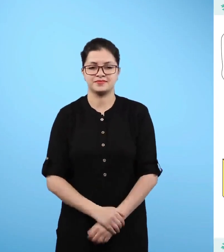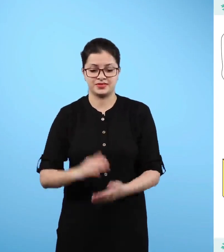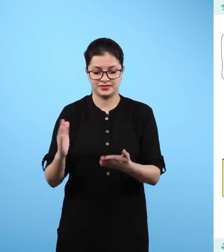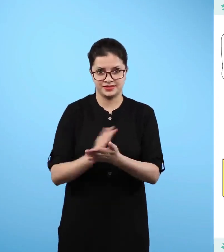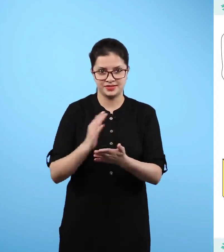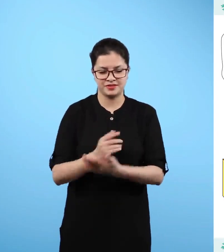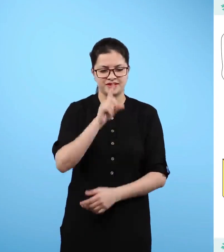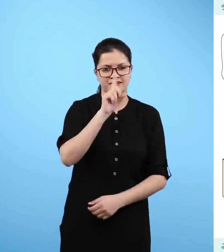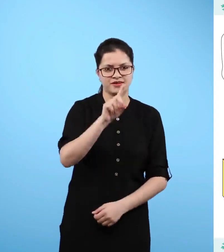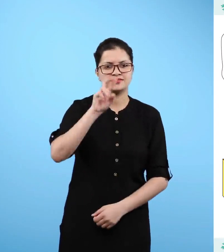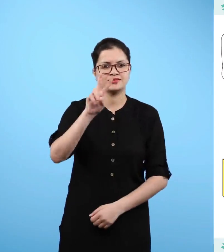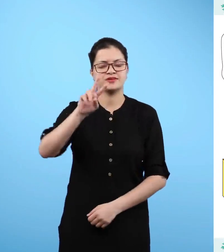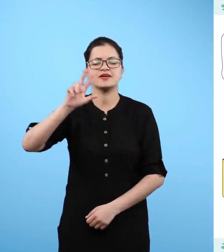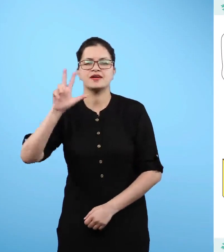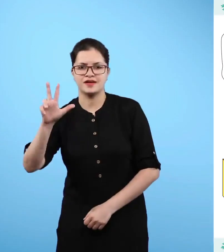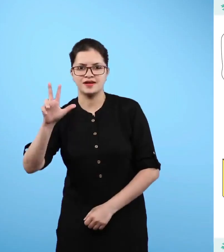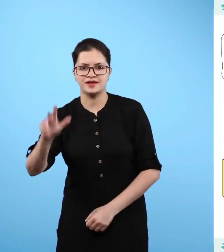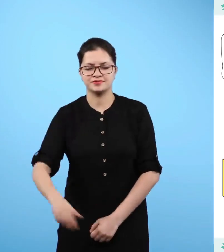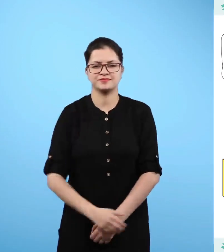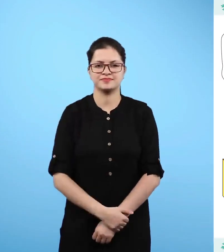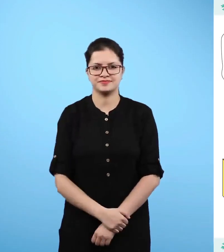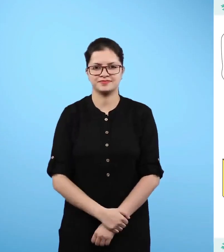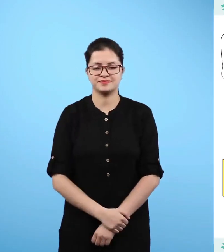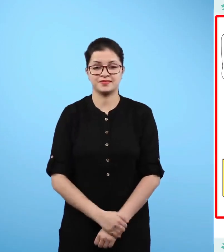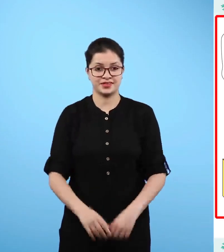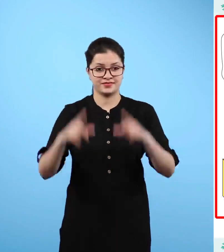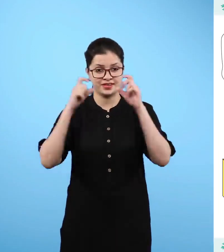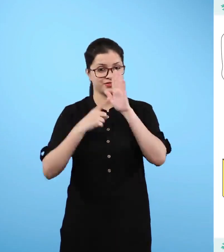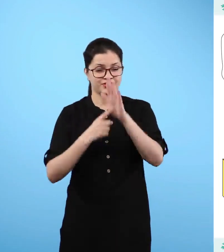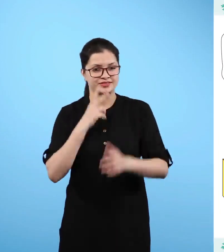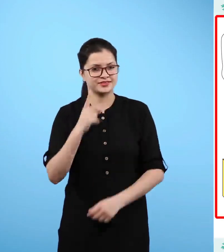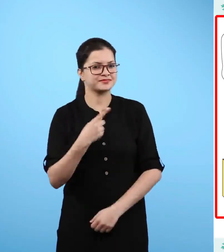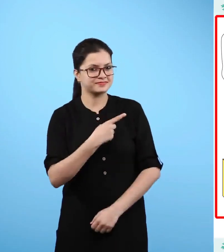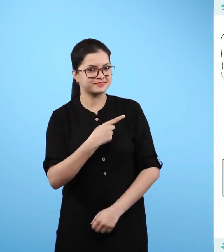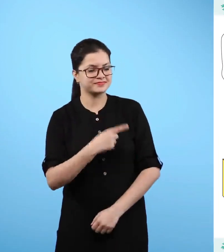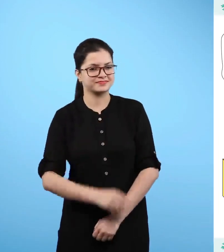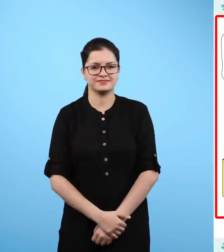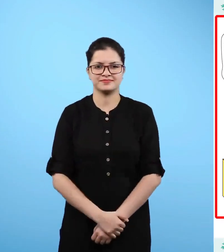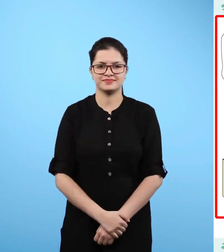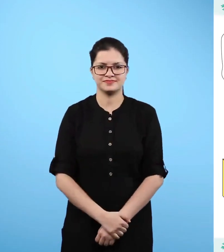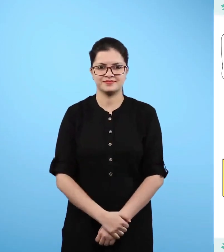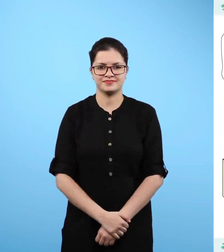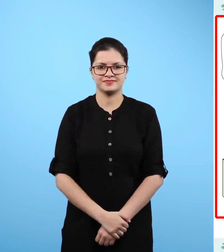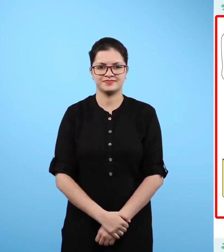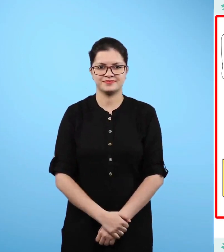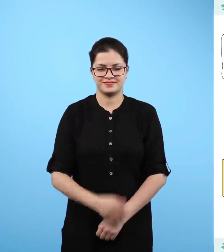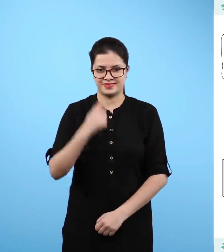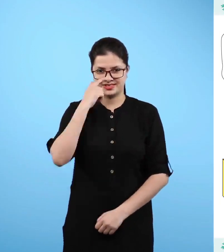Page 128. On the top of the page we have a picture of a girl